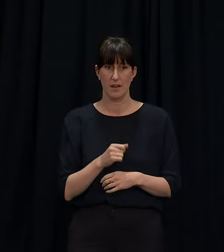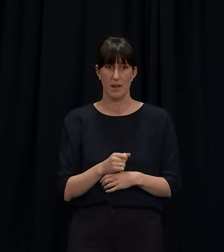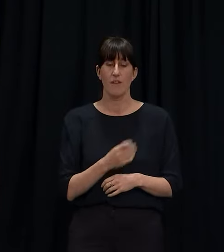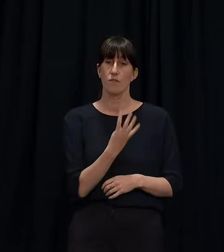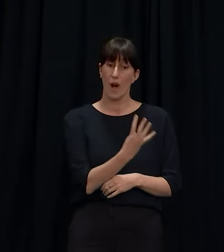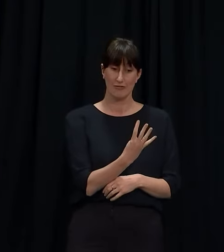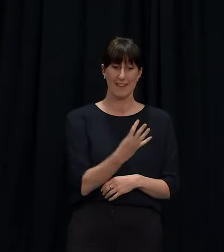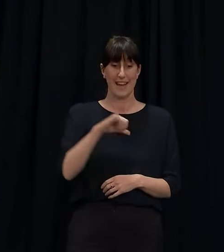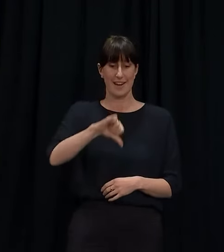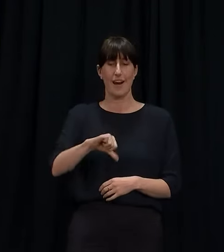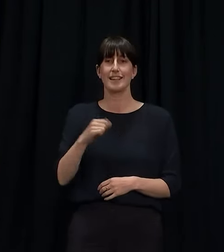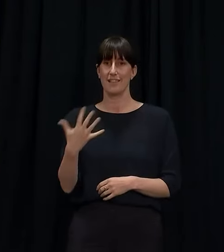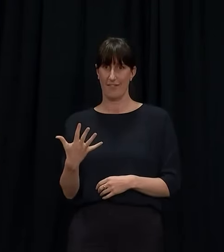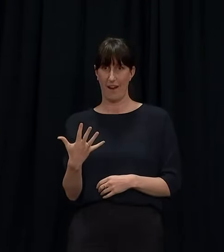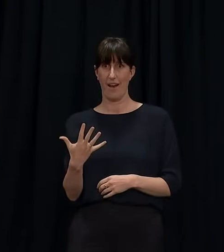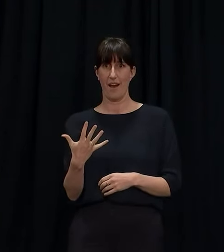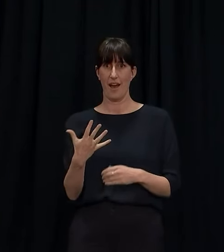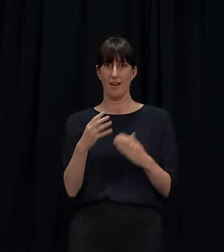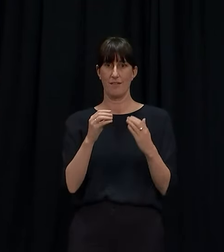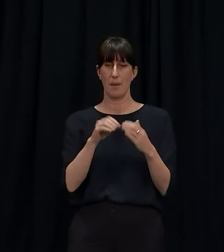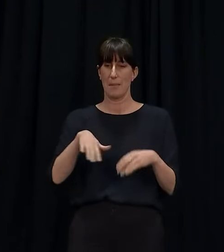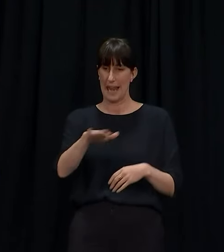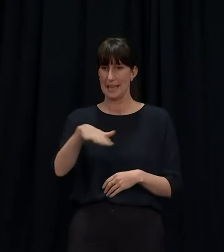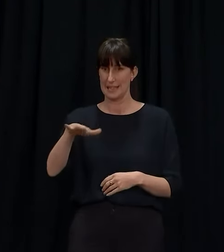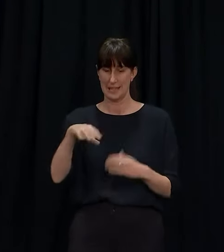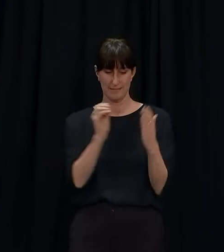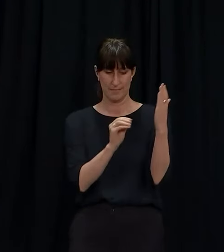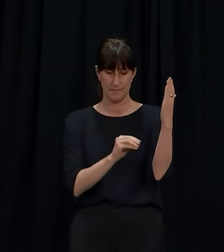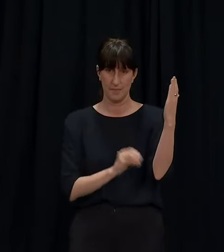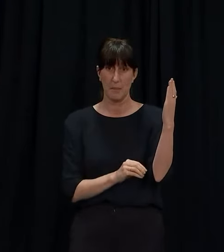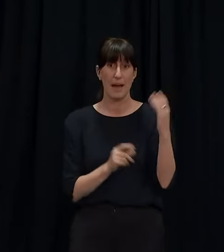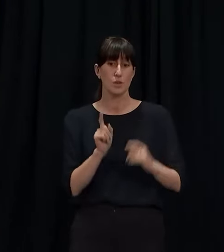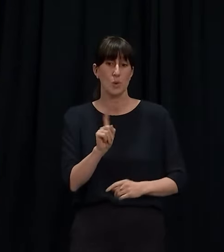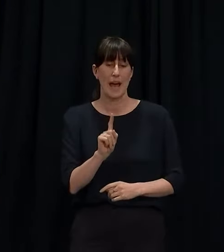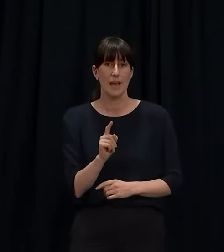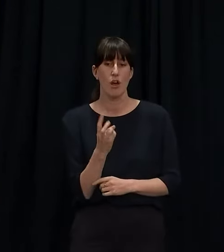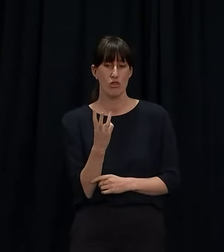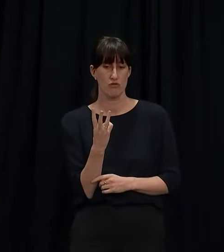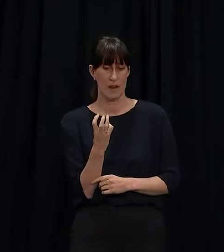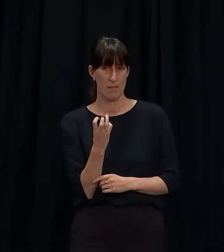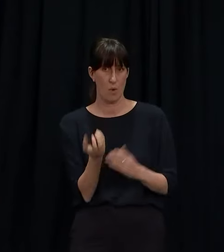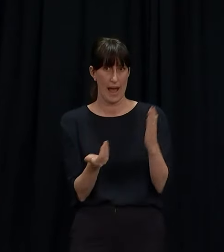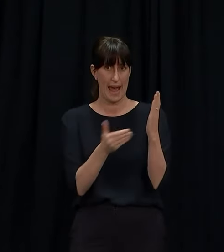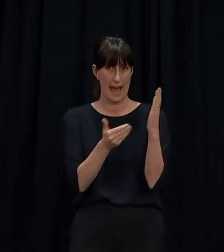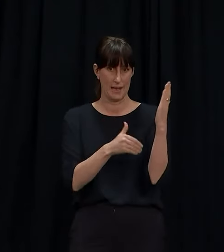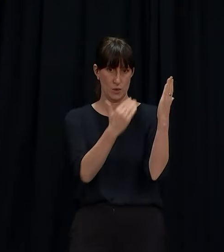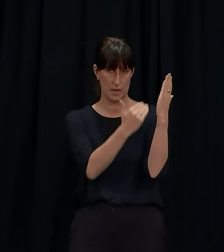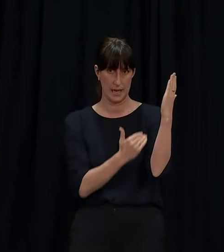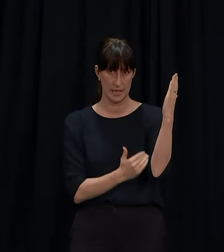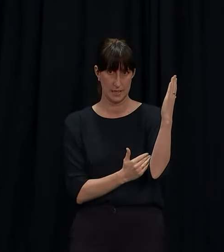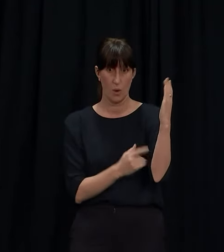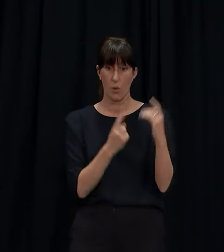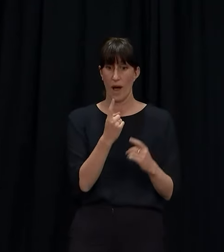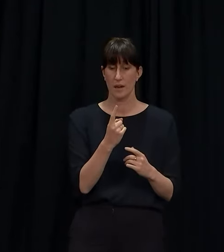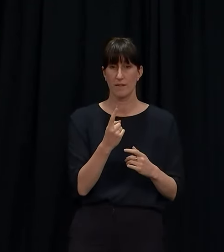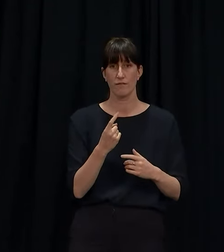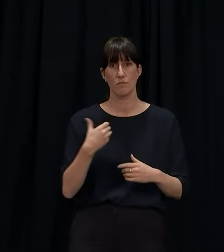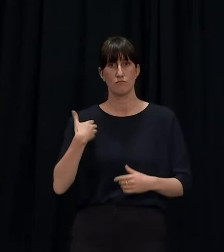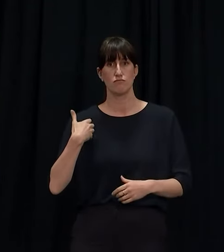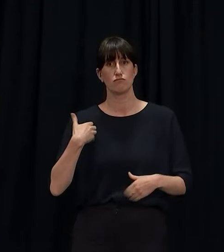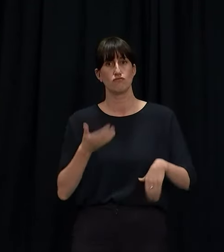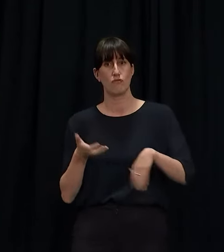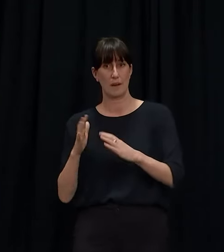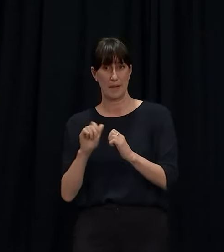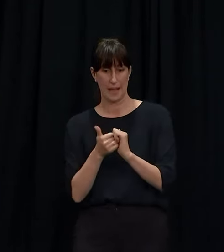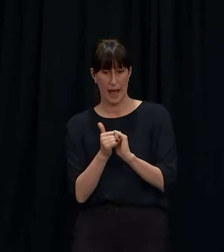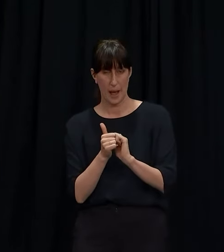added today. One location, a rugby game, was added today that was pre-lockdown, and we've had 2